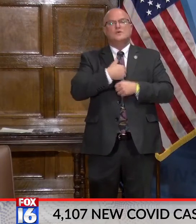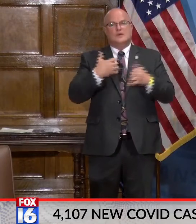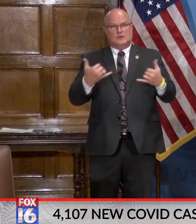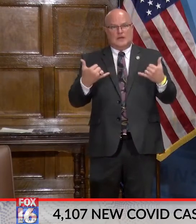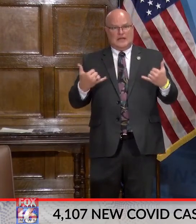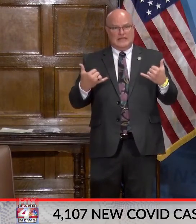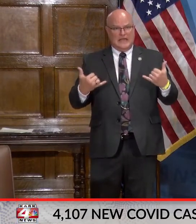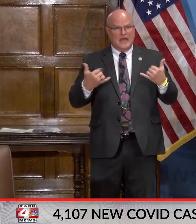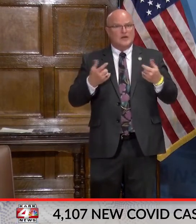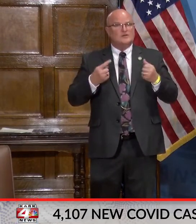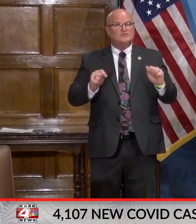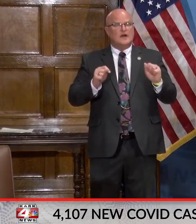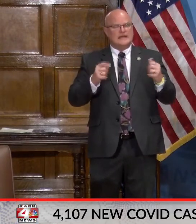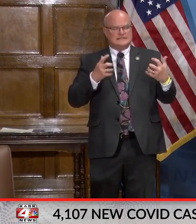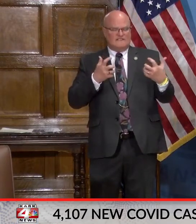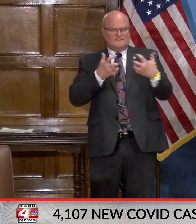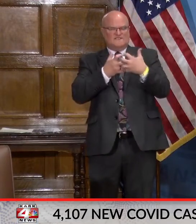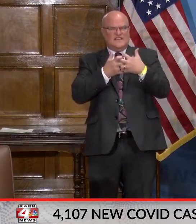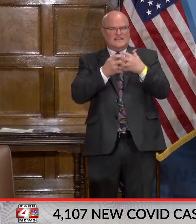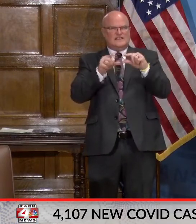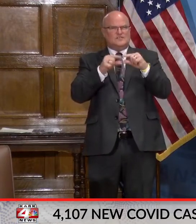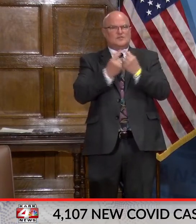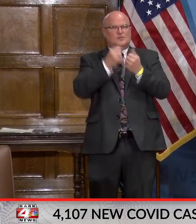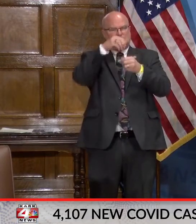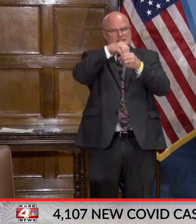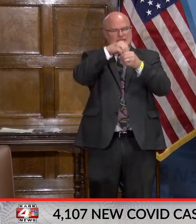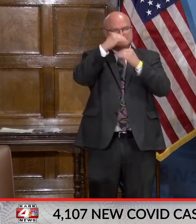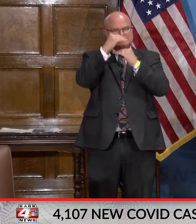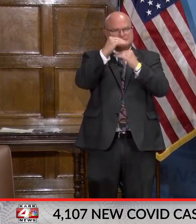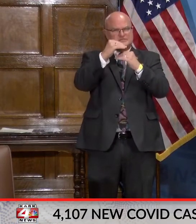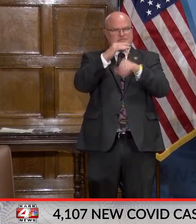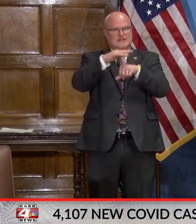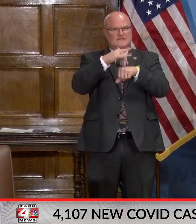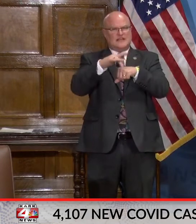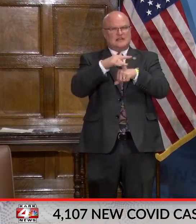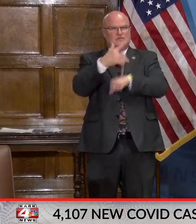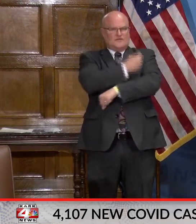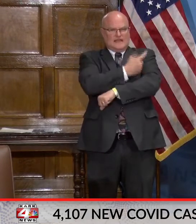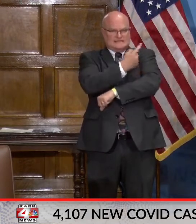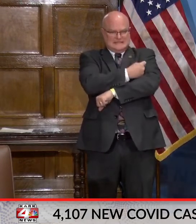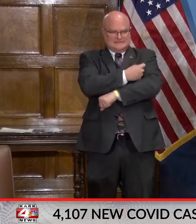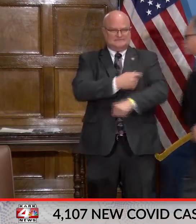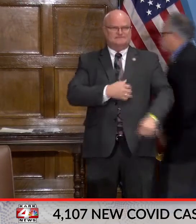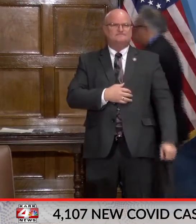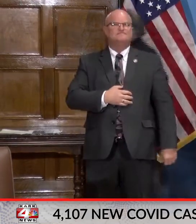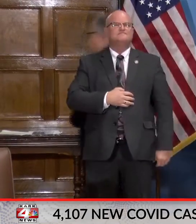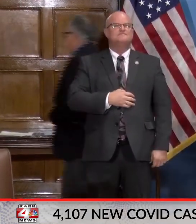point, trying to fit these groups within the constraints of the available vaccine.